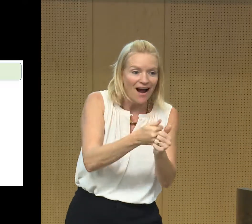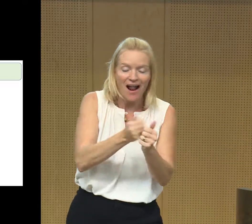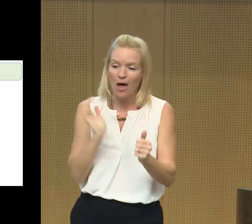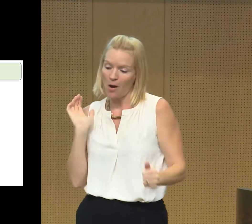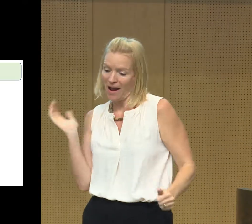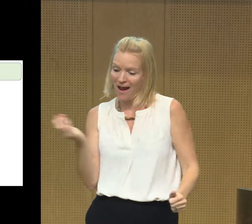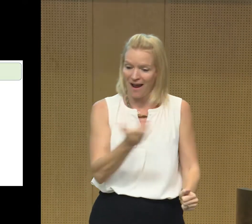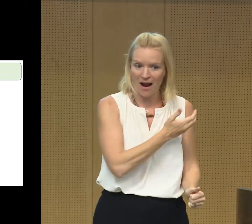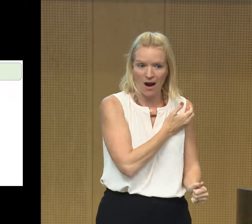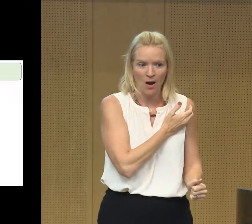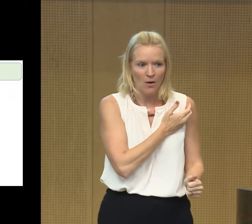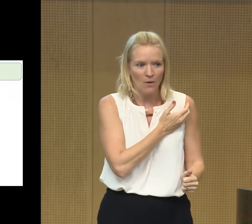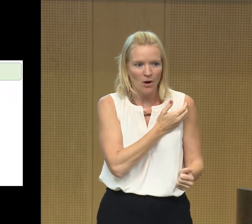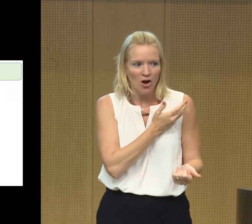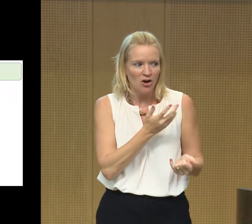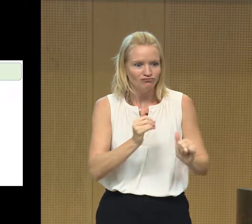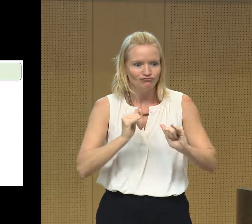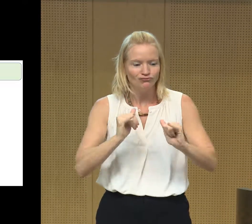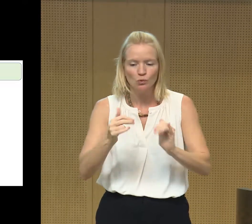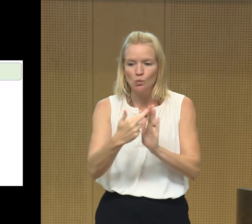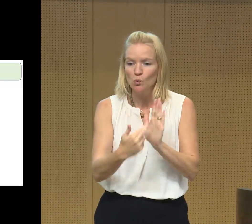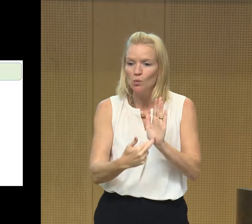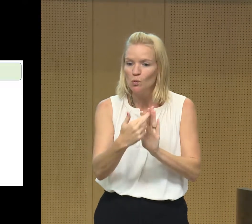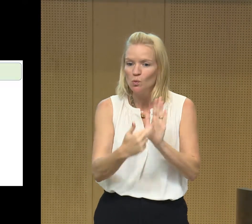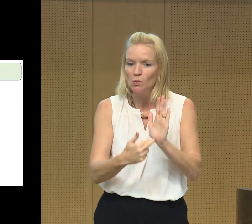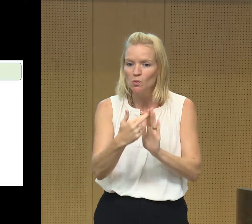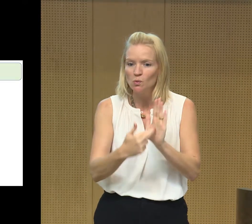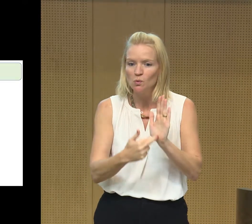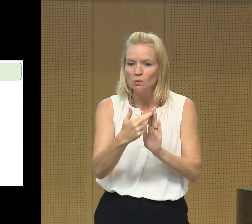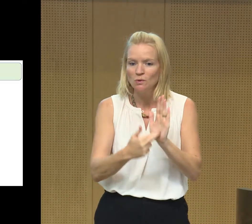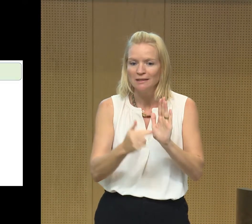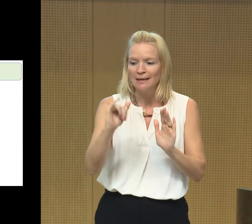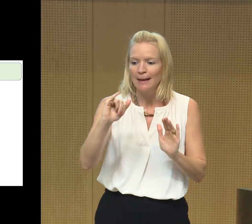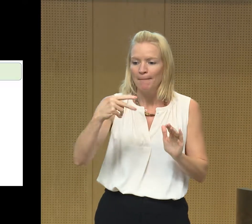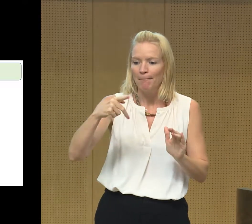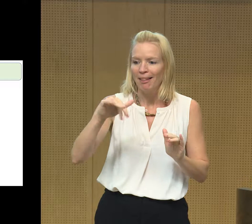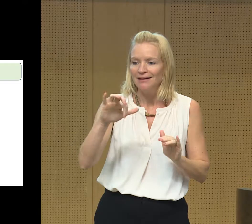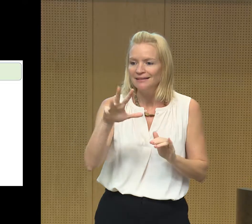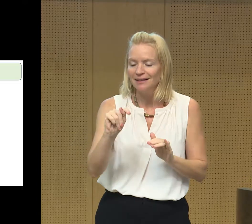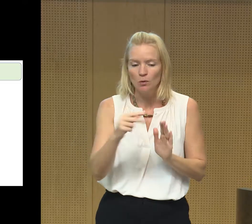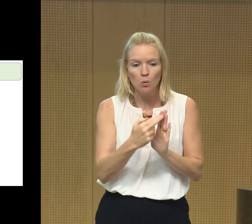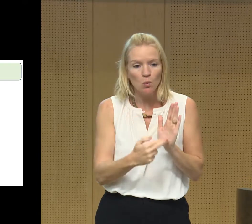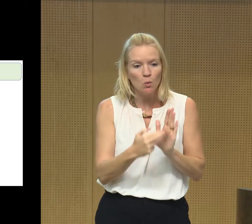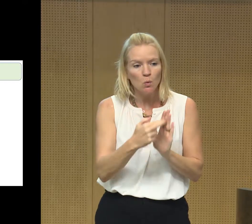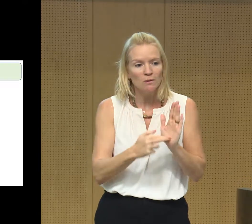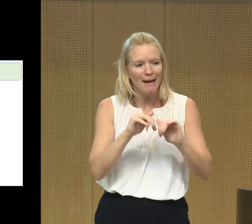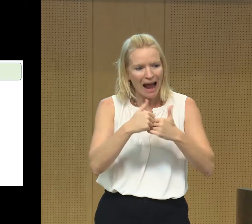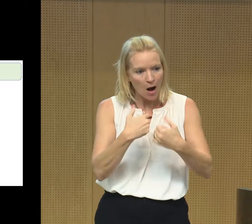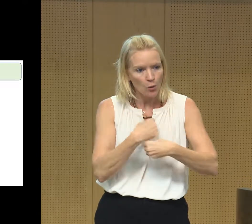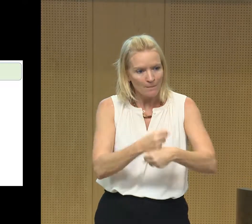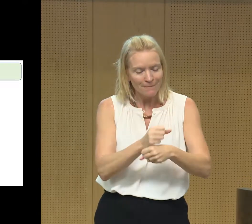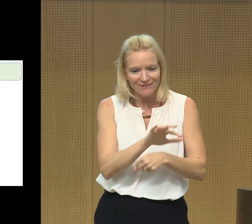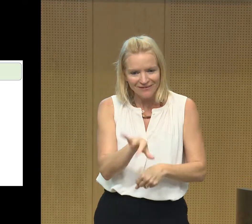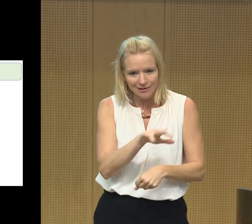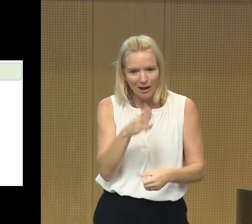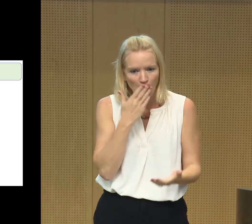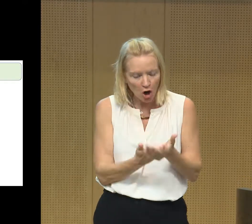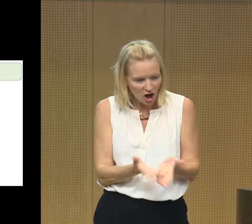sloppy. But I follow our pre-established rules, our implicit language